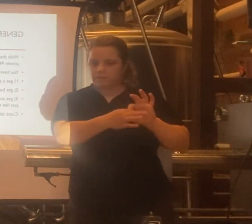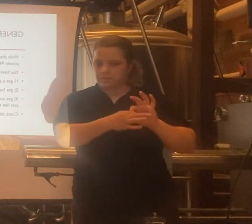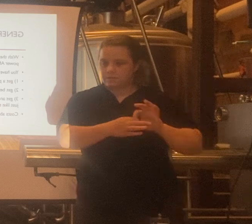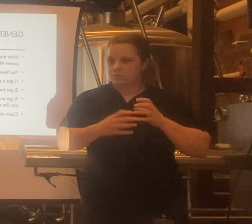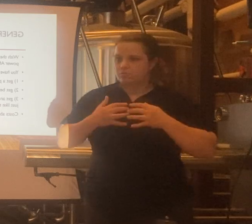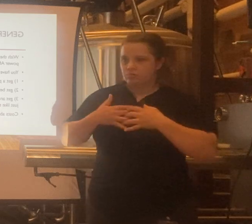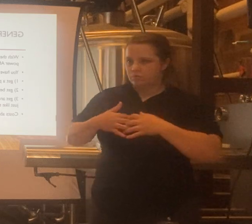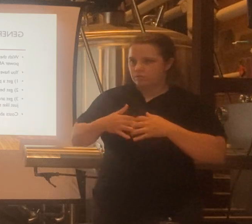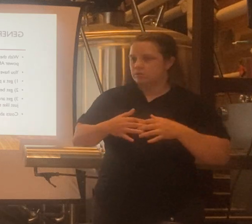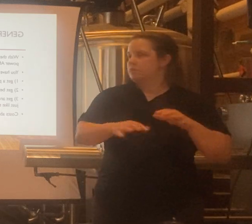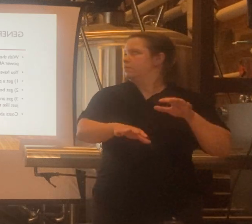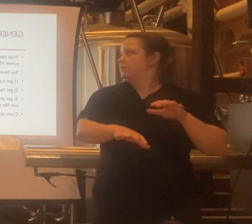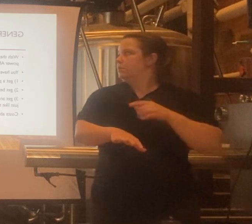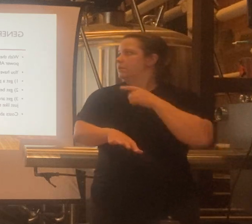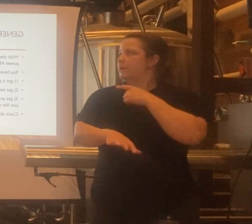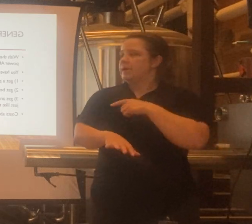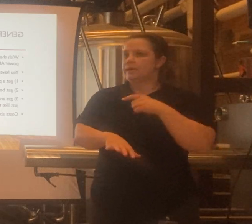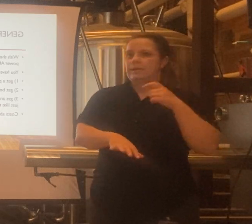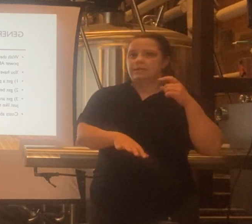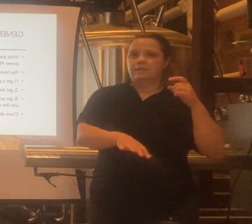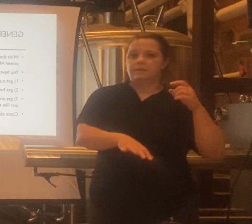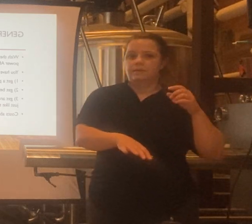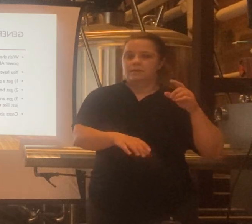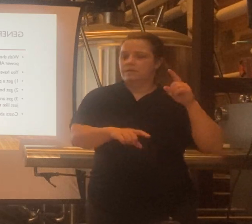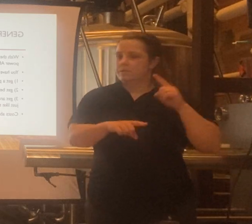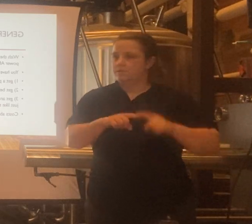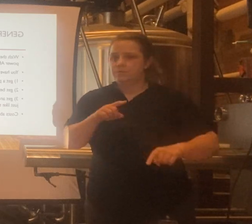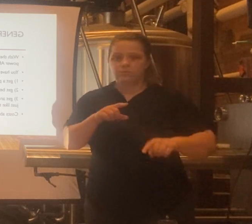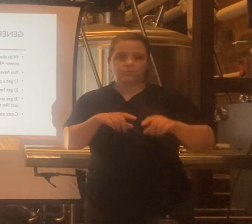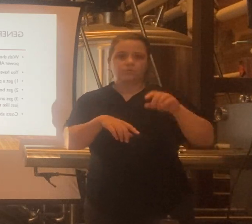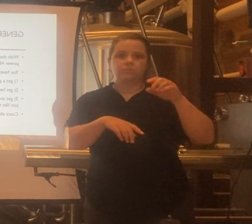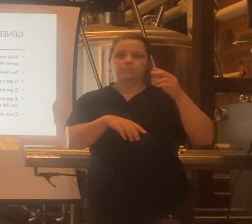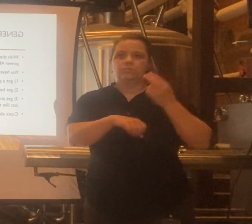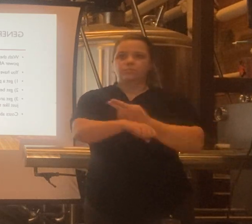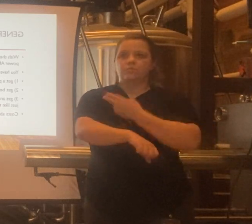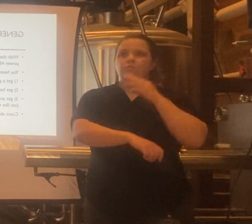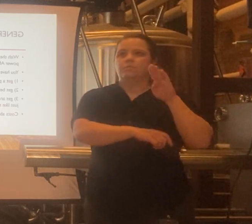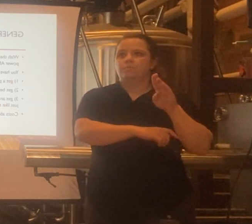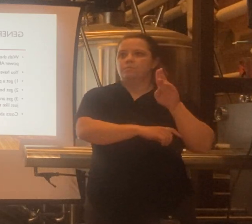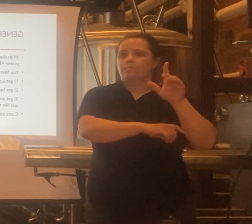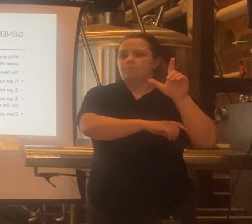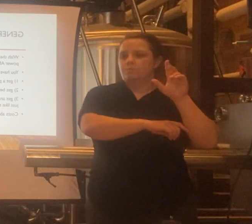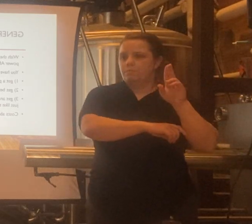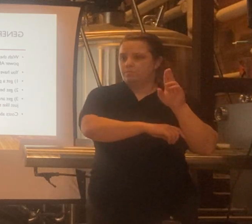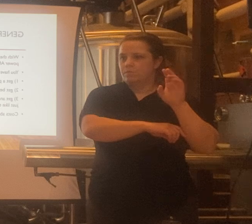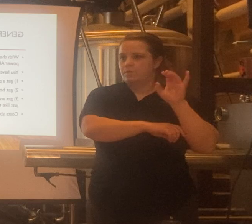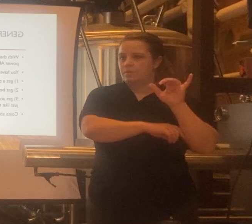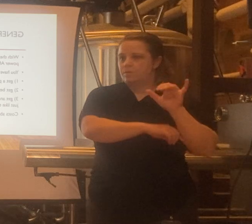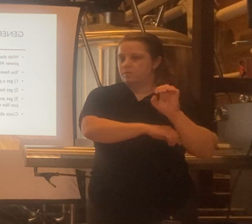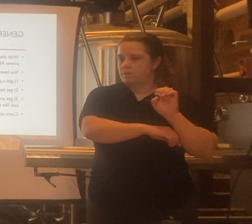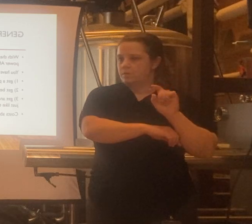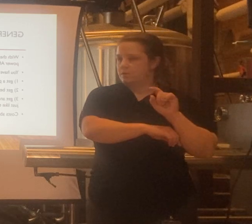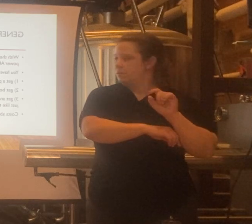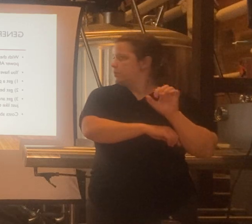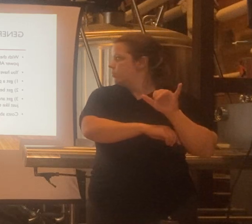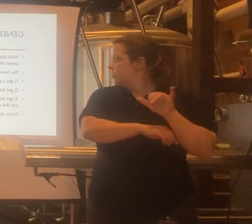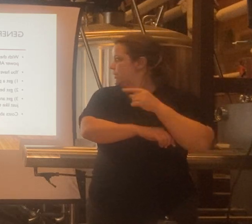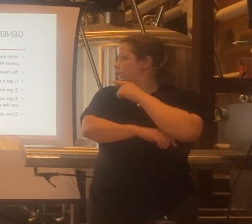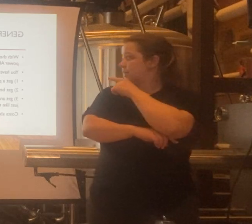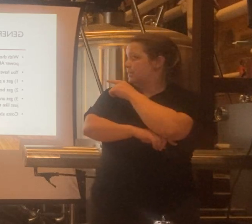the fact that I couldn't use my Bluetti because it was low, the generator puts out a certain type of power. This is a perfect sine wave right